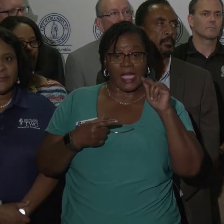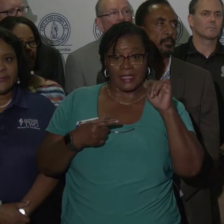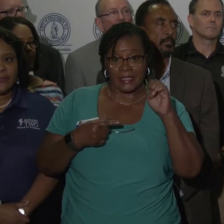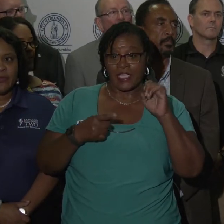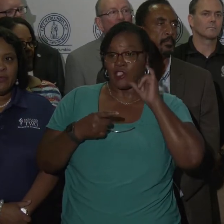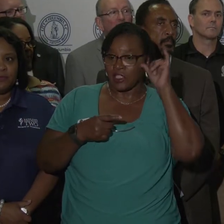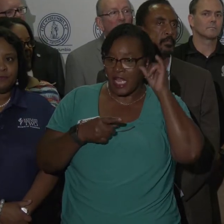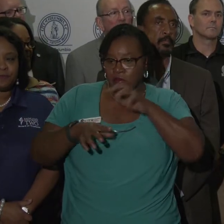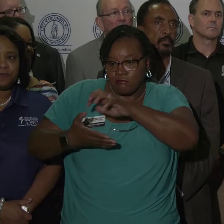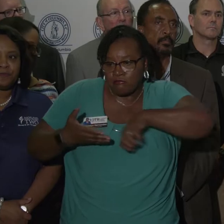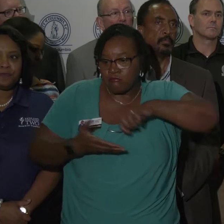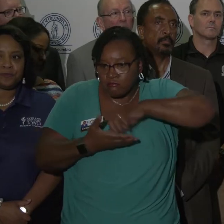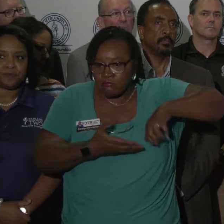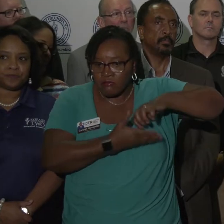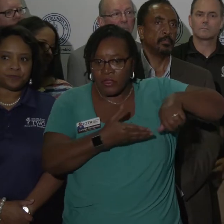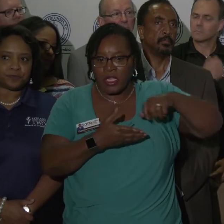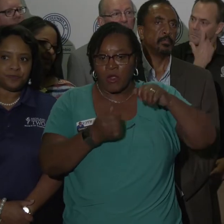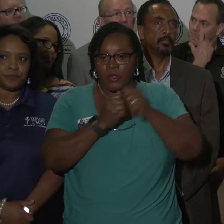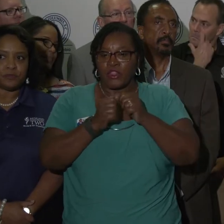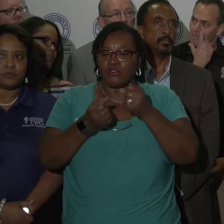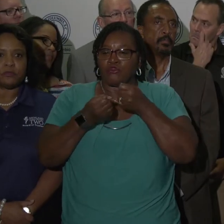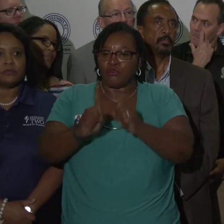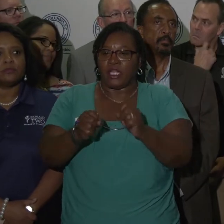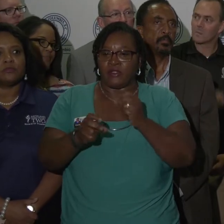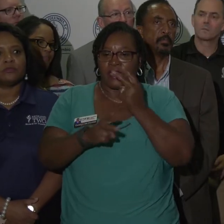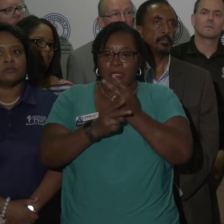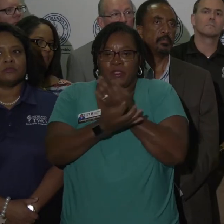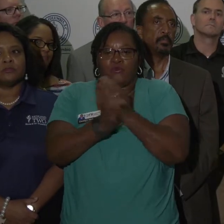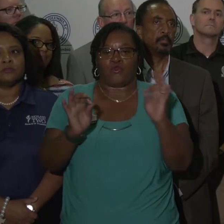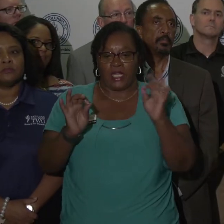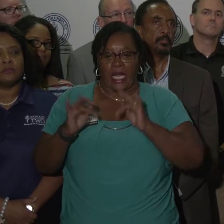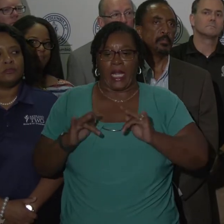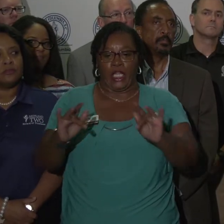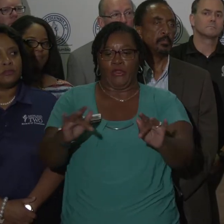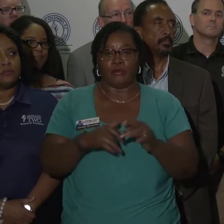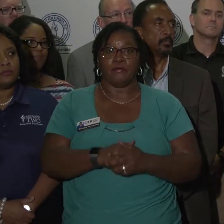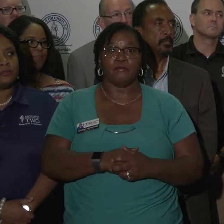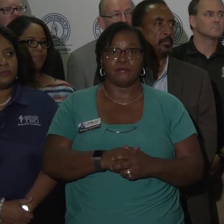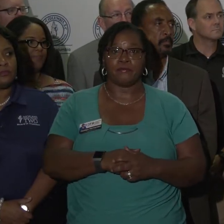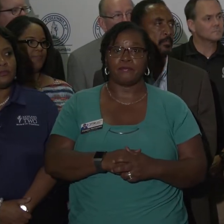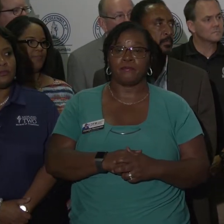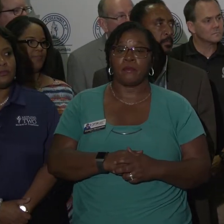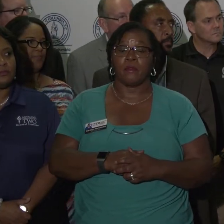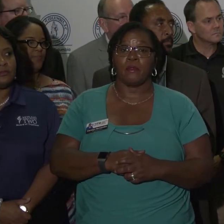actually raking storm drains along with the street division to keep them free and clear.